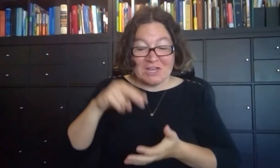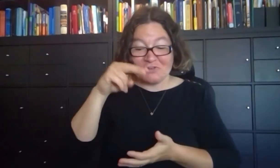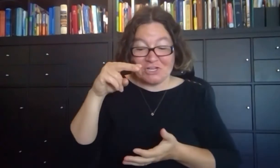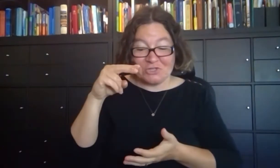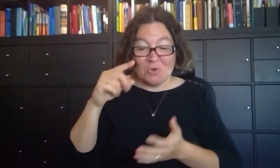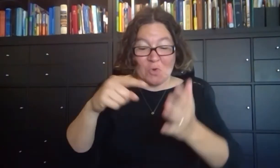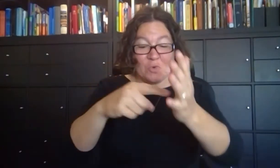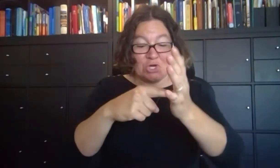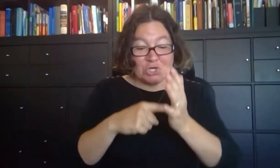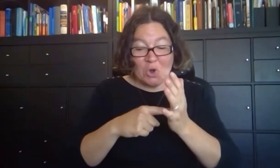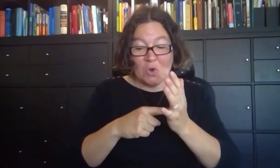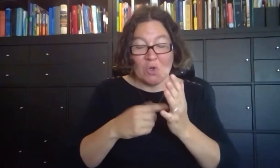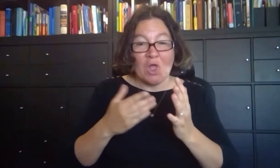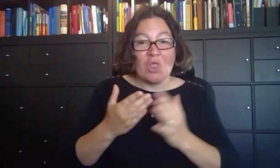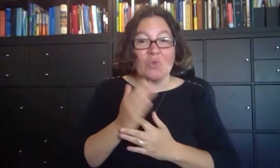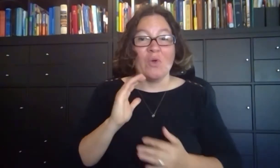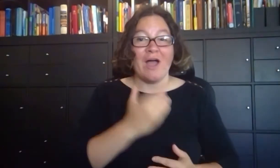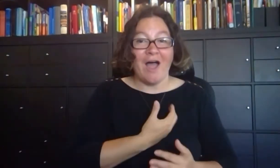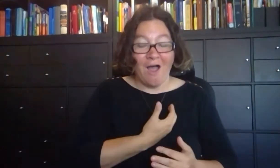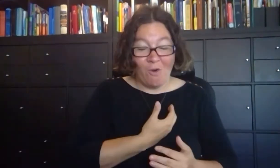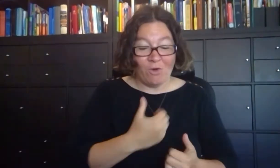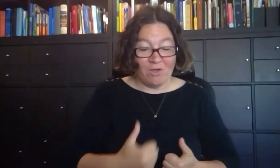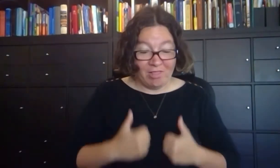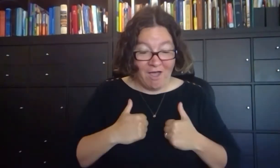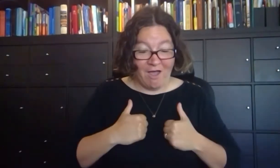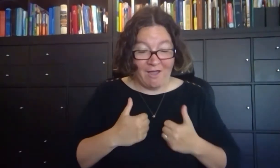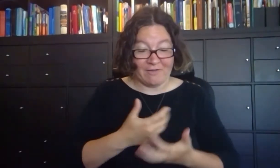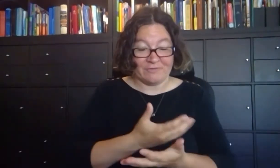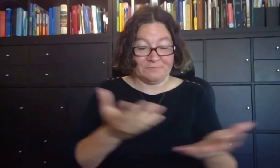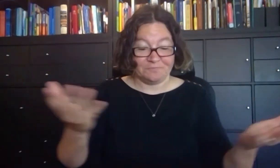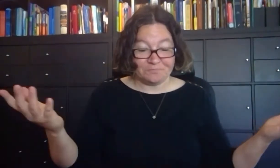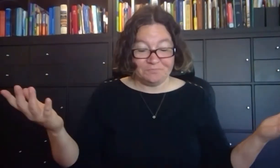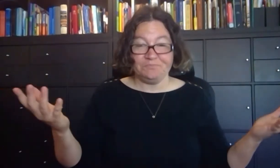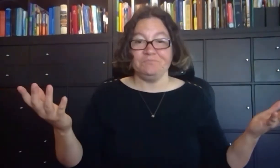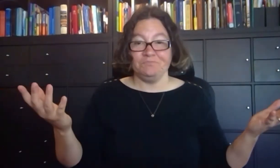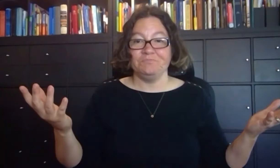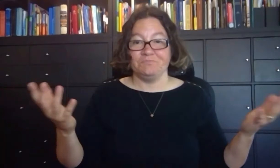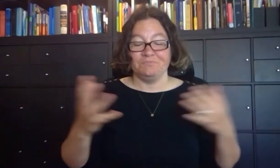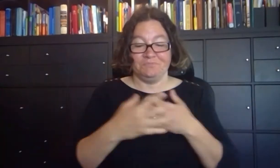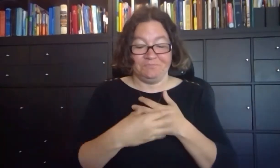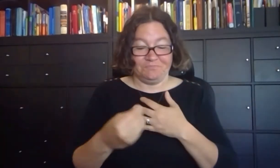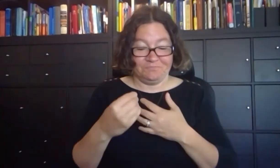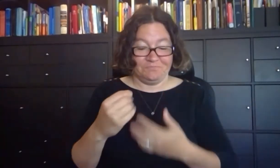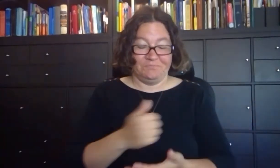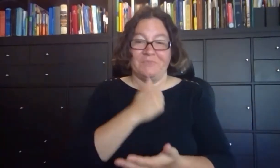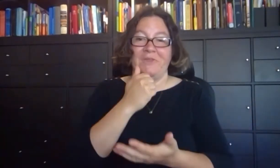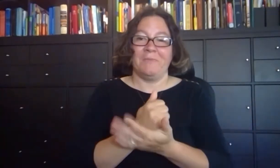resurrection will show through our lives.